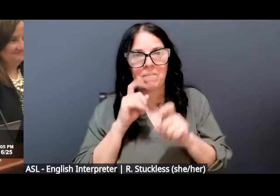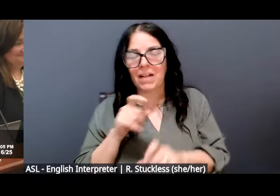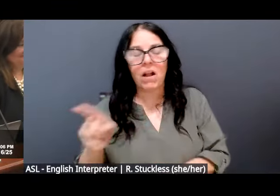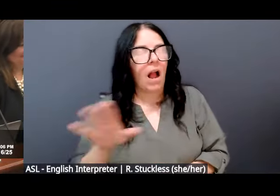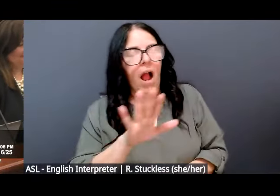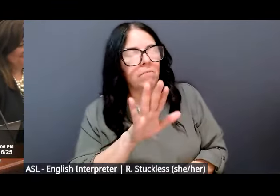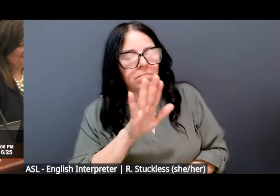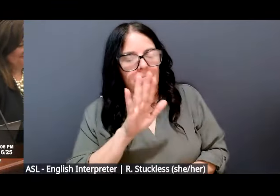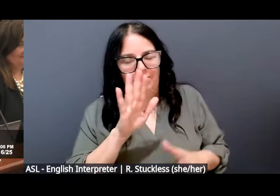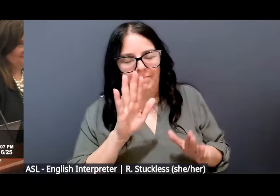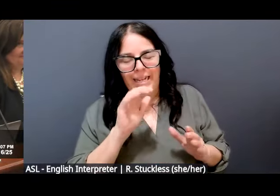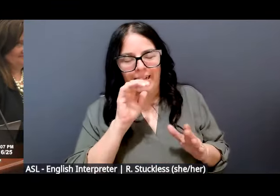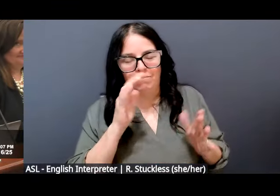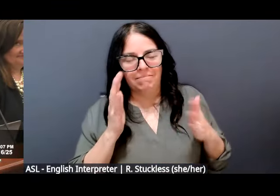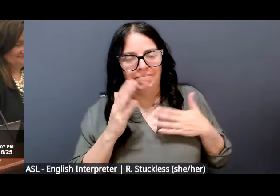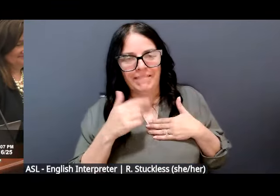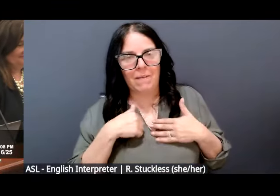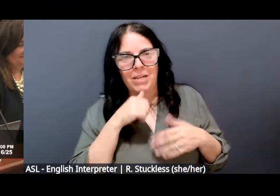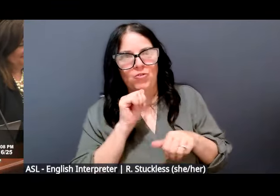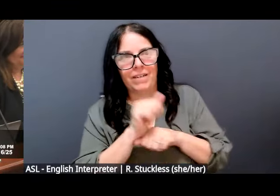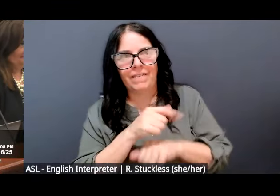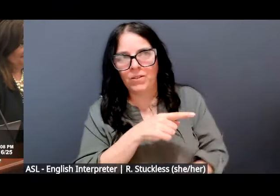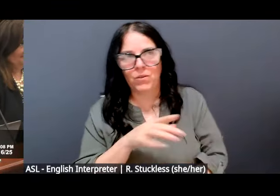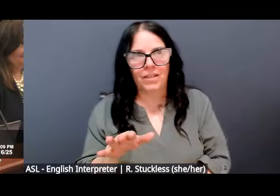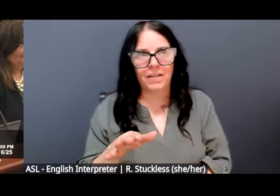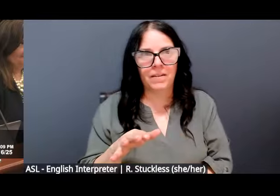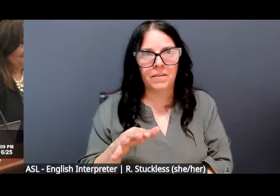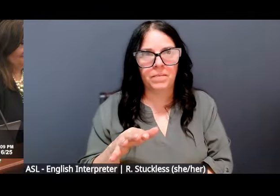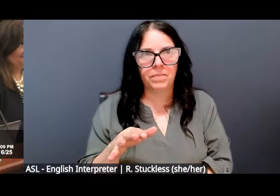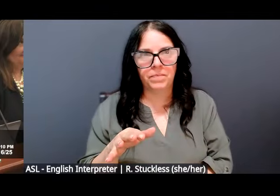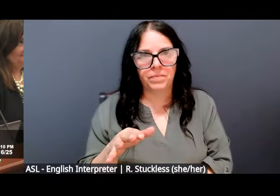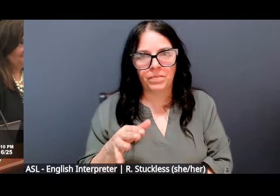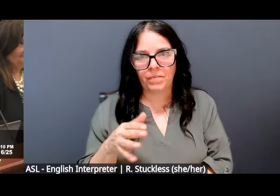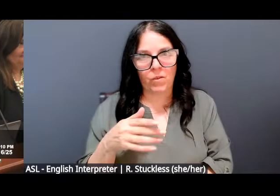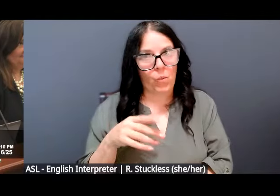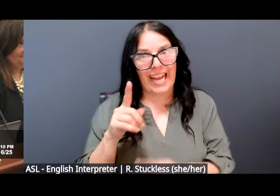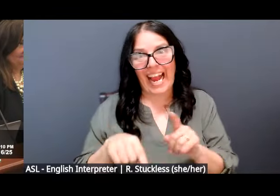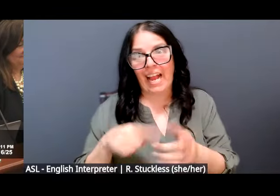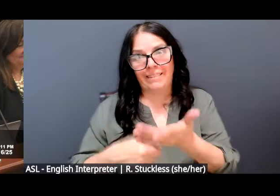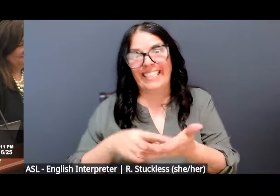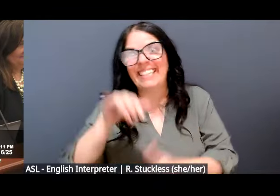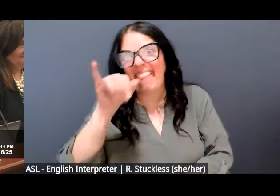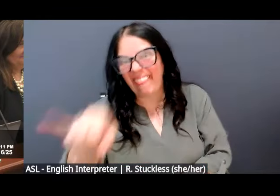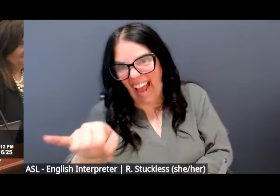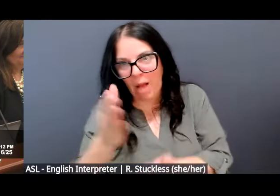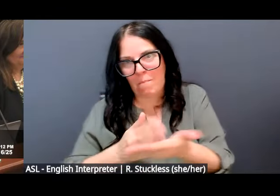very situation. complex issue. I just think it's We can't important. hyphenate that We many could words. hardly do that in 100 words.